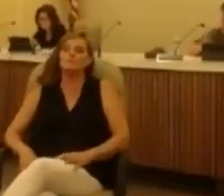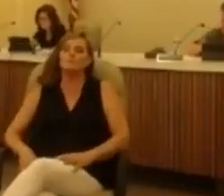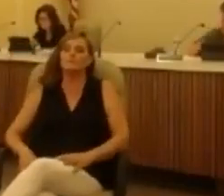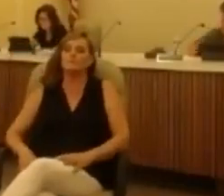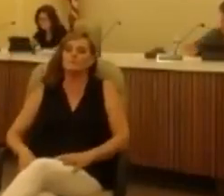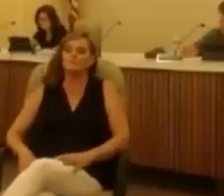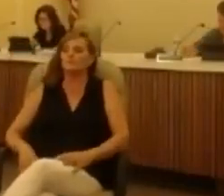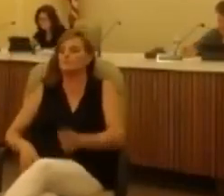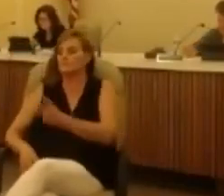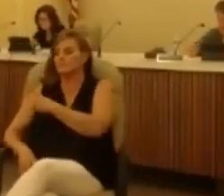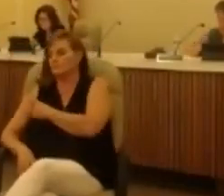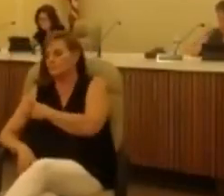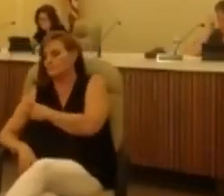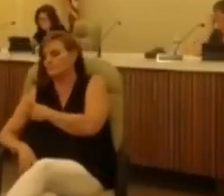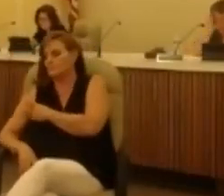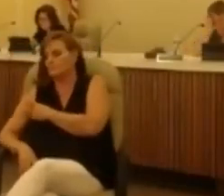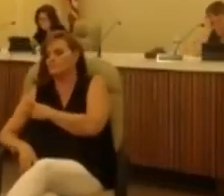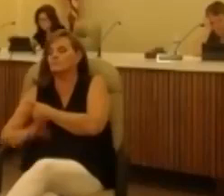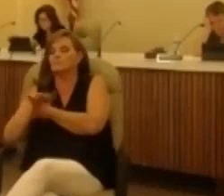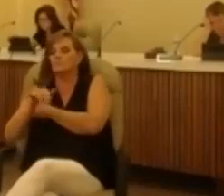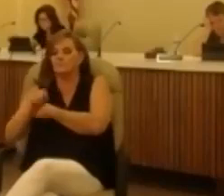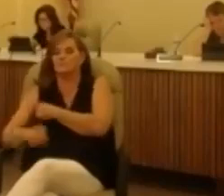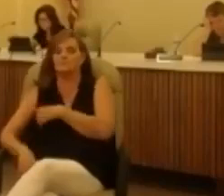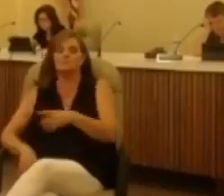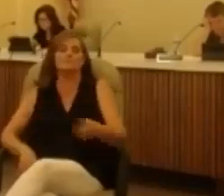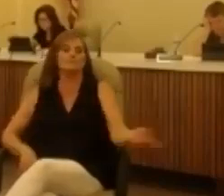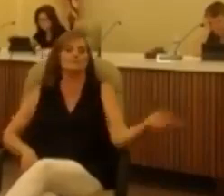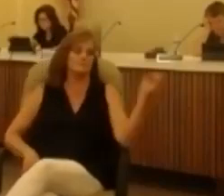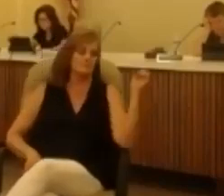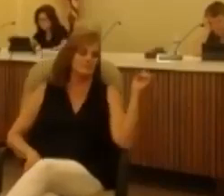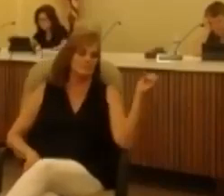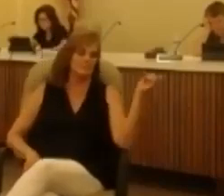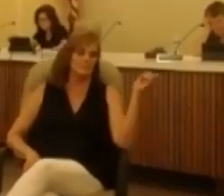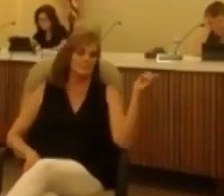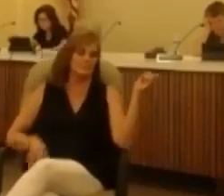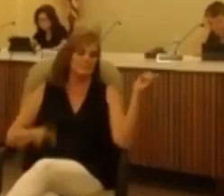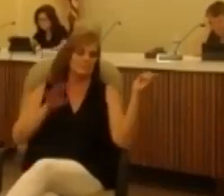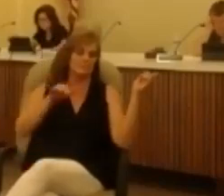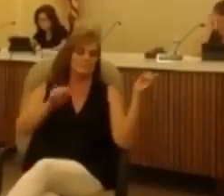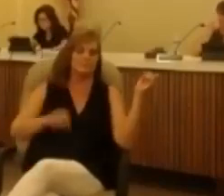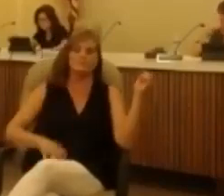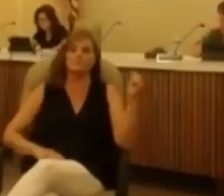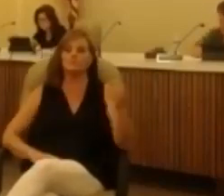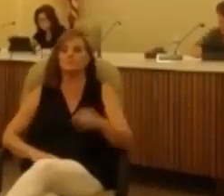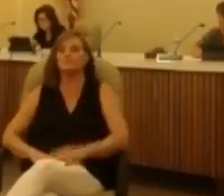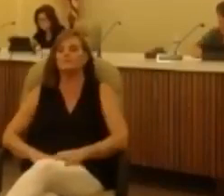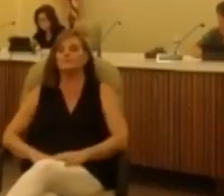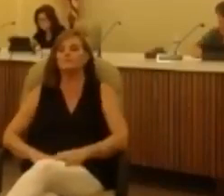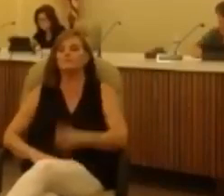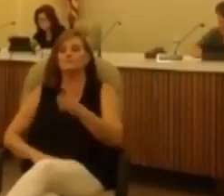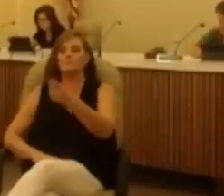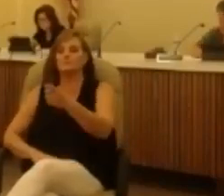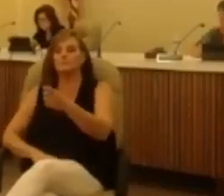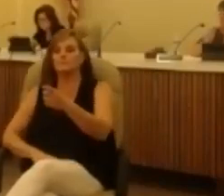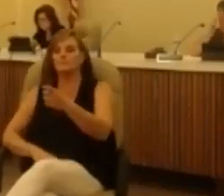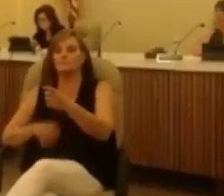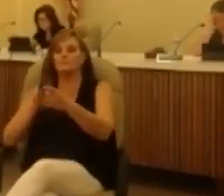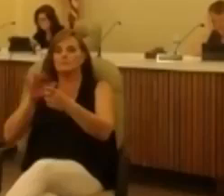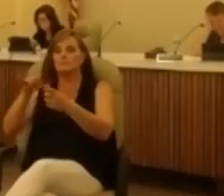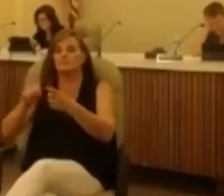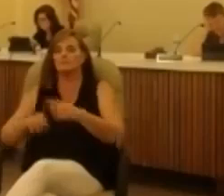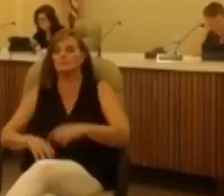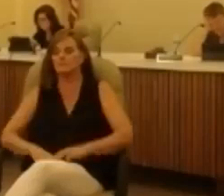Councilmember Barley, Aye. Councilmember Stafford, Aye. Councilmember Safranek,